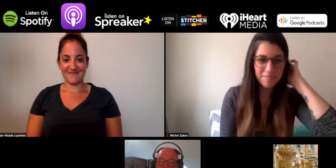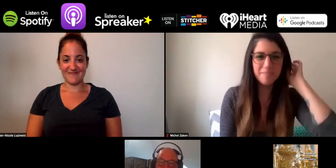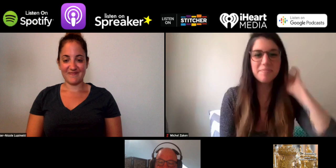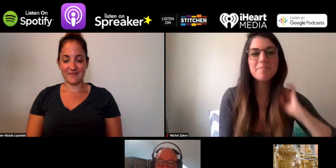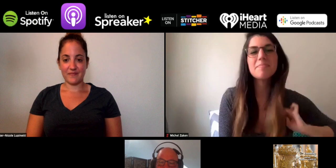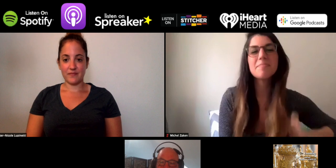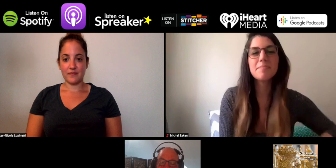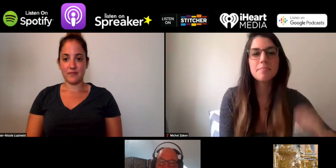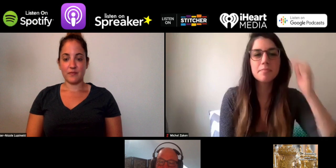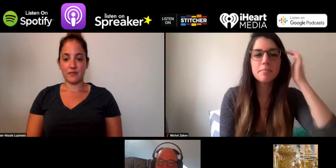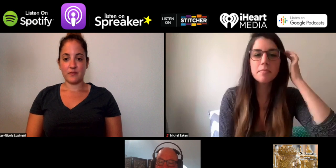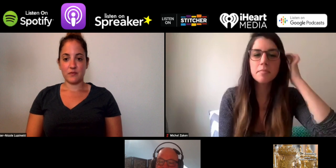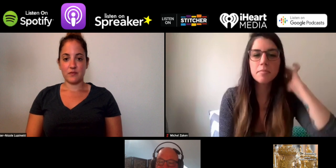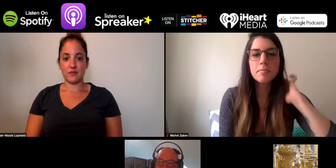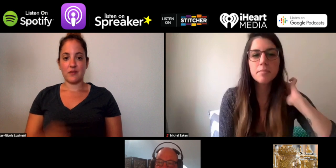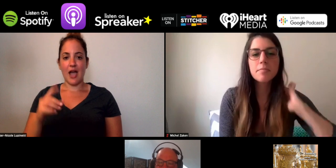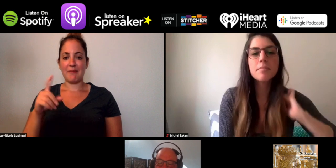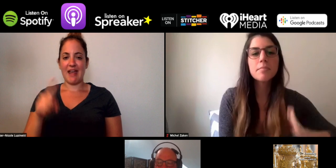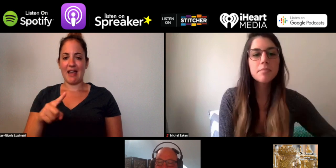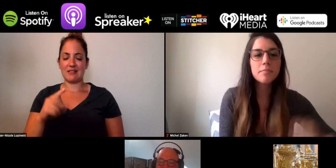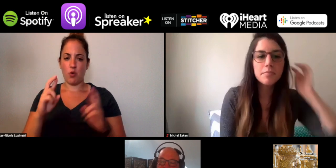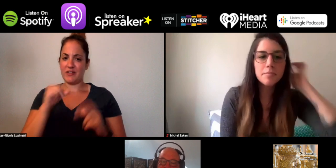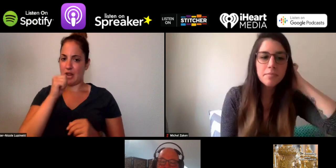I'm going to ask what I hope is not a dumb question.